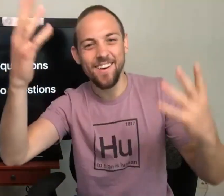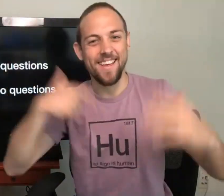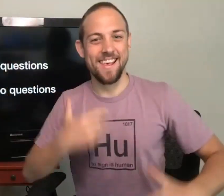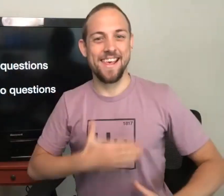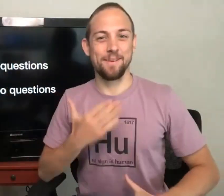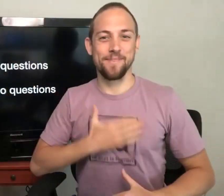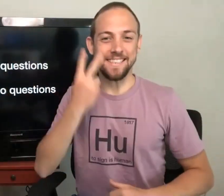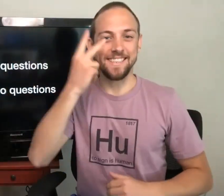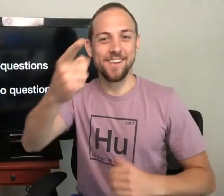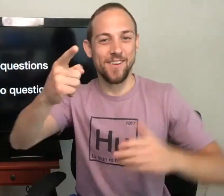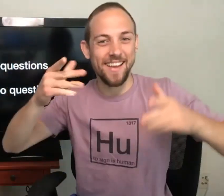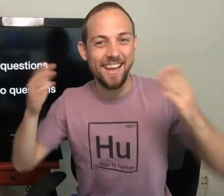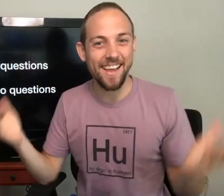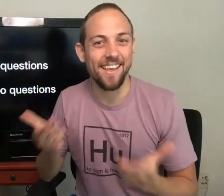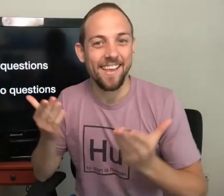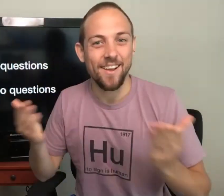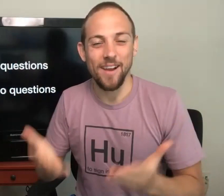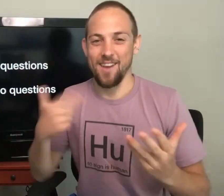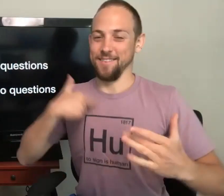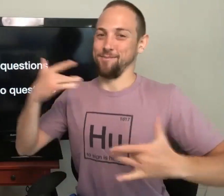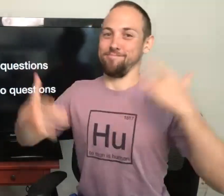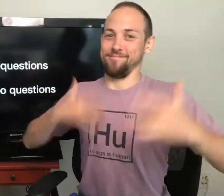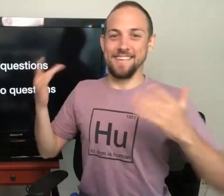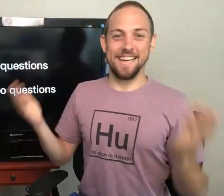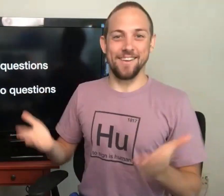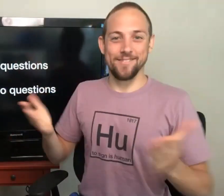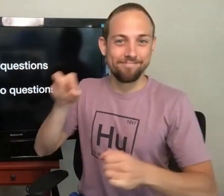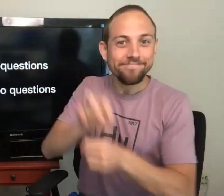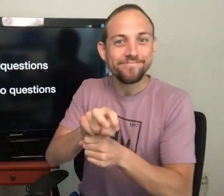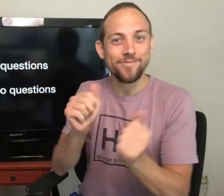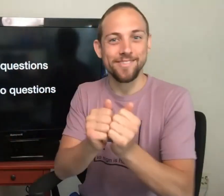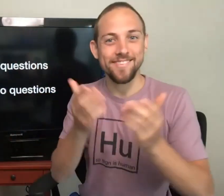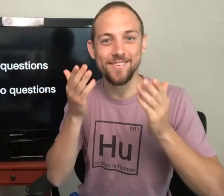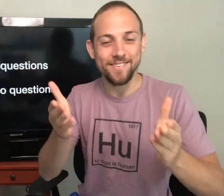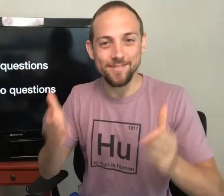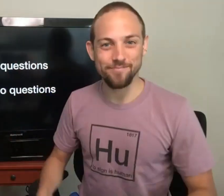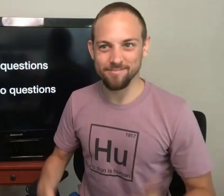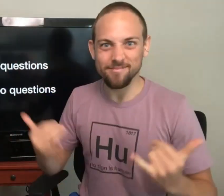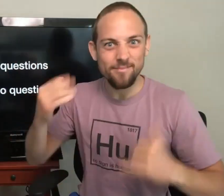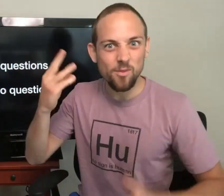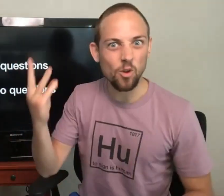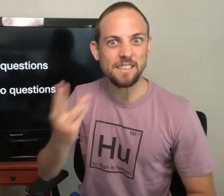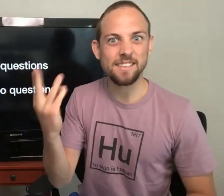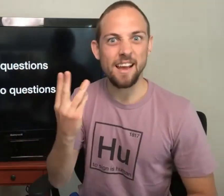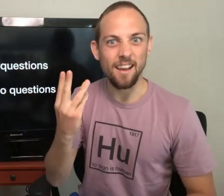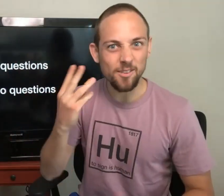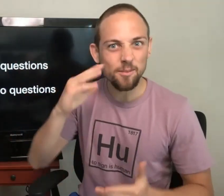Hello, everyone. Good to see you all today. Very excited for today's session. And